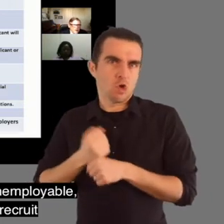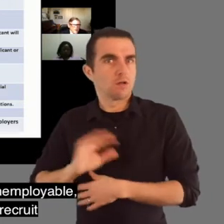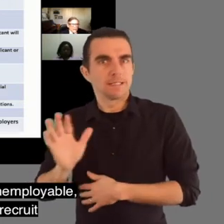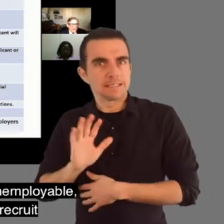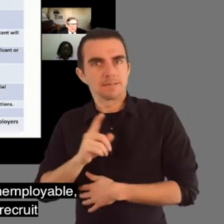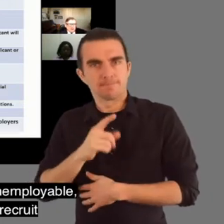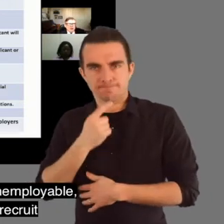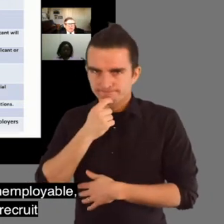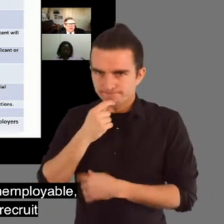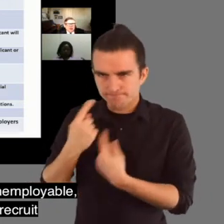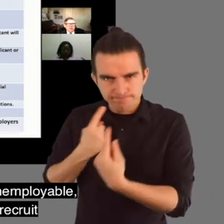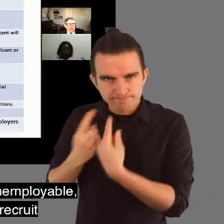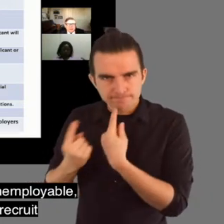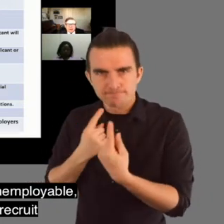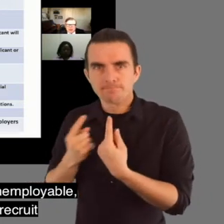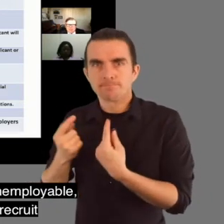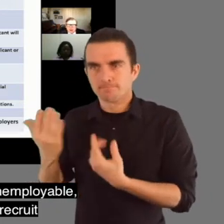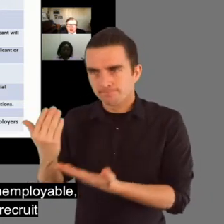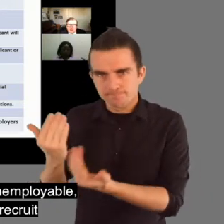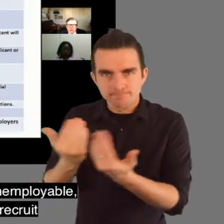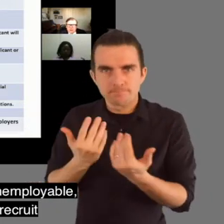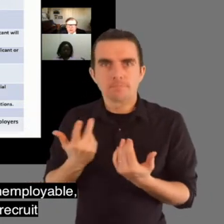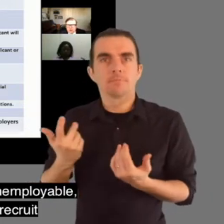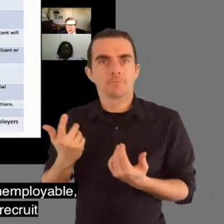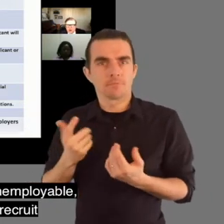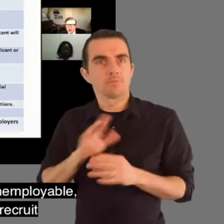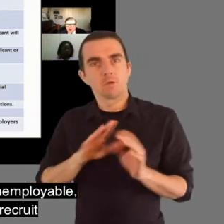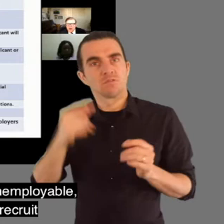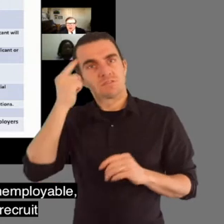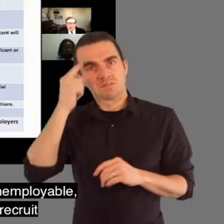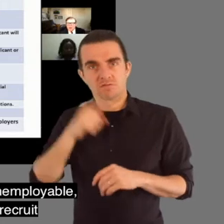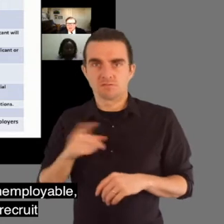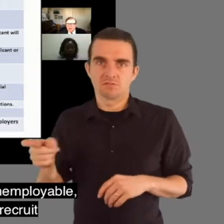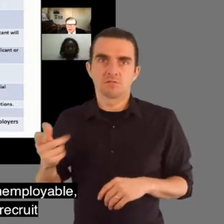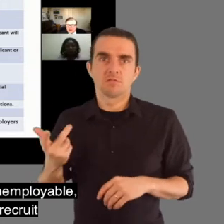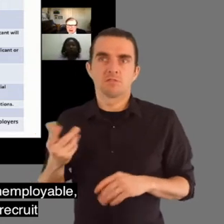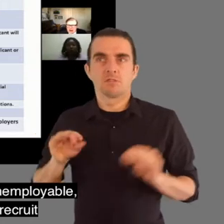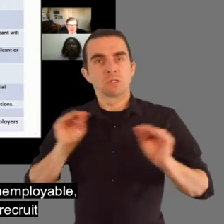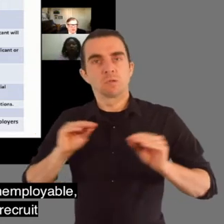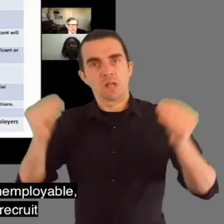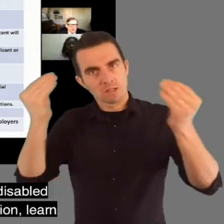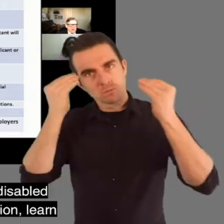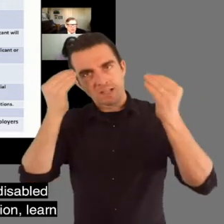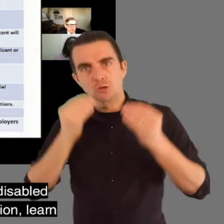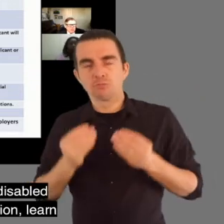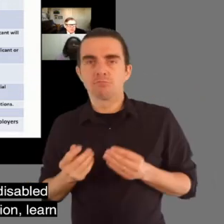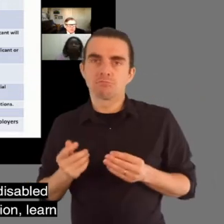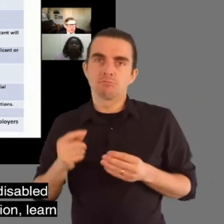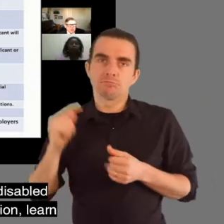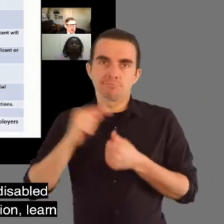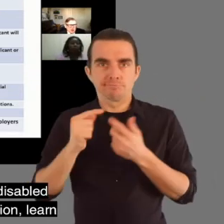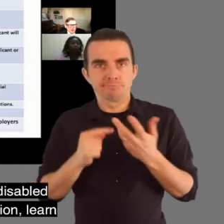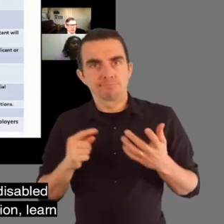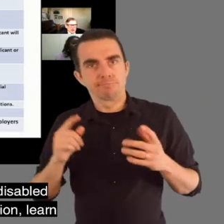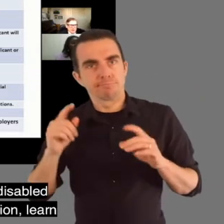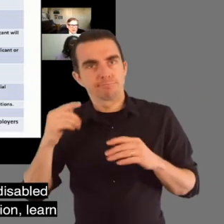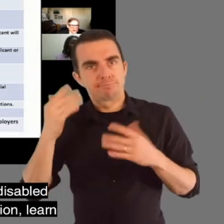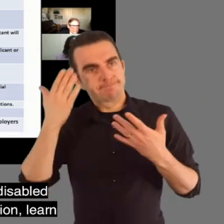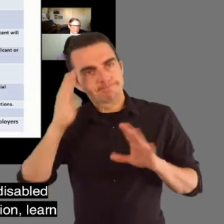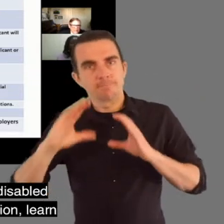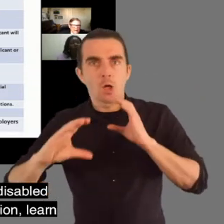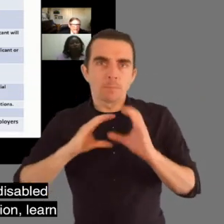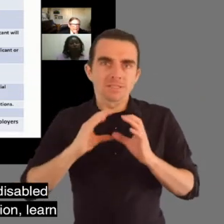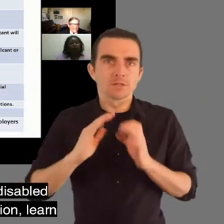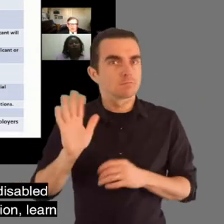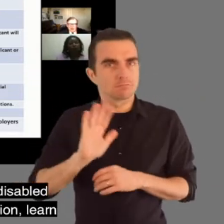So don't assume disabled people are unemployable. Do learn where to contact and recruit disabled people. Don't assume